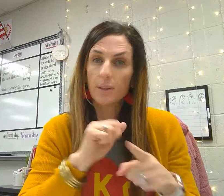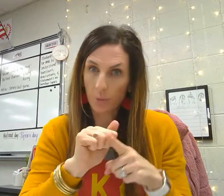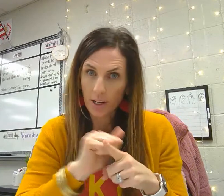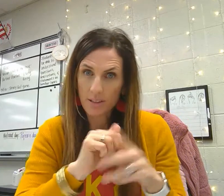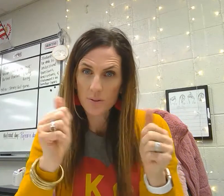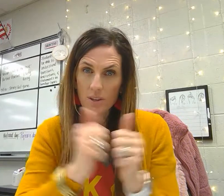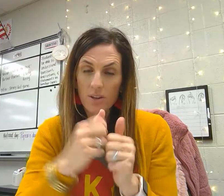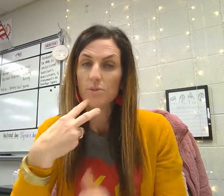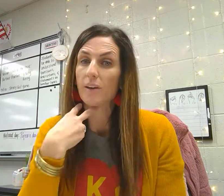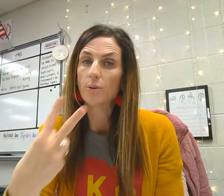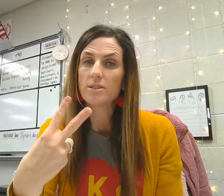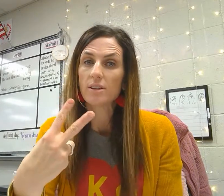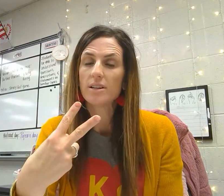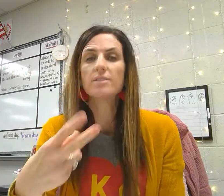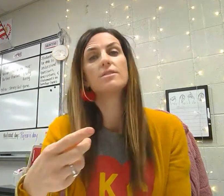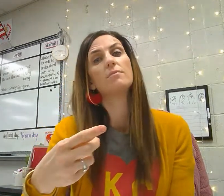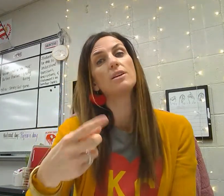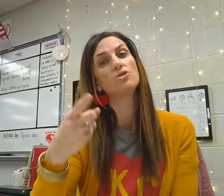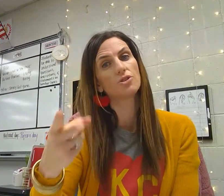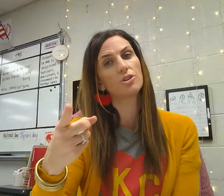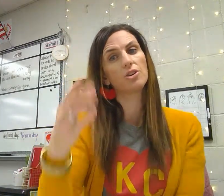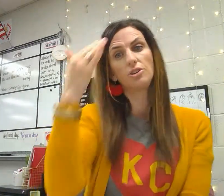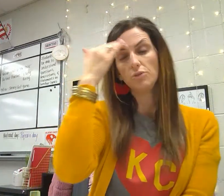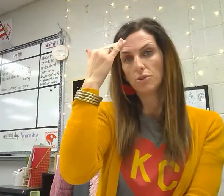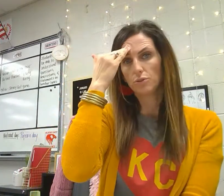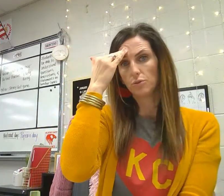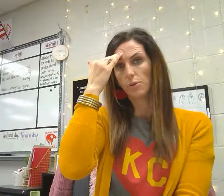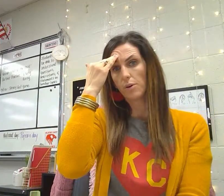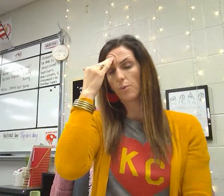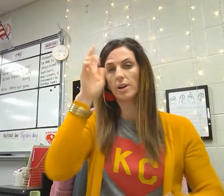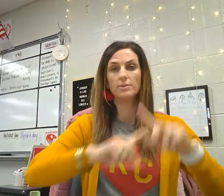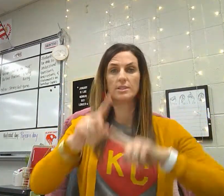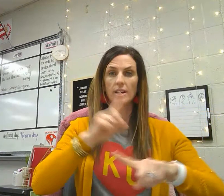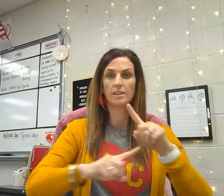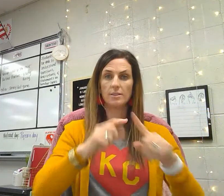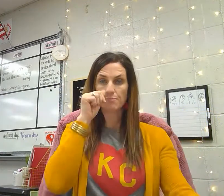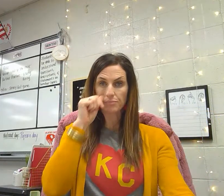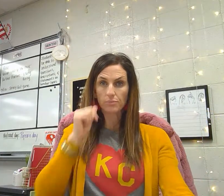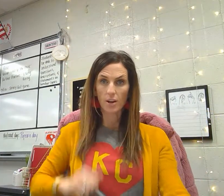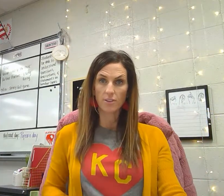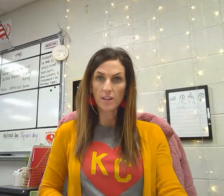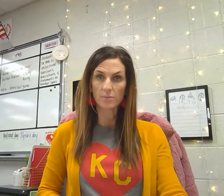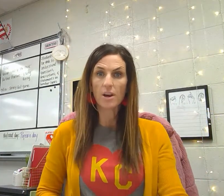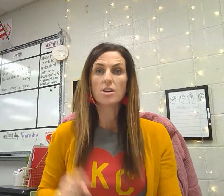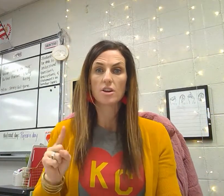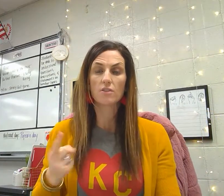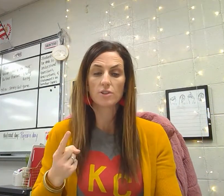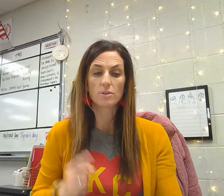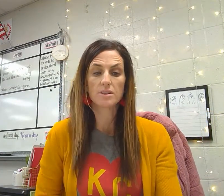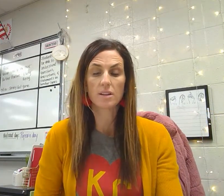I'm going to practice with you with my voice on to make sure you knew that I was signing on the video. So first one is the sign